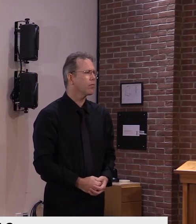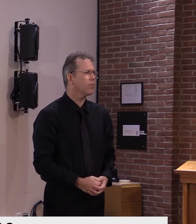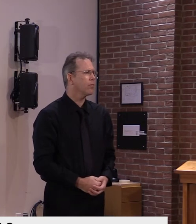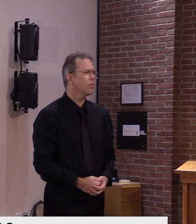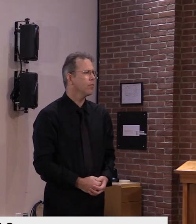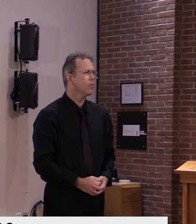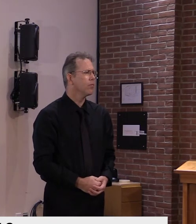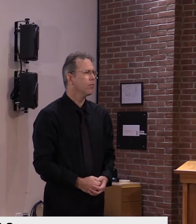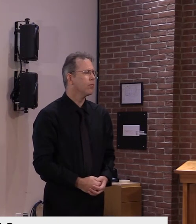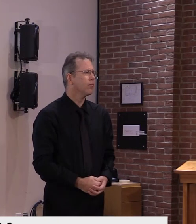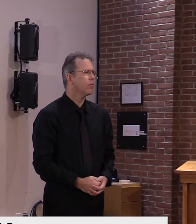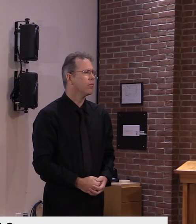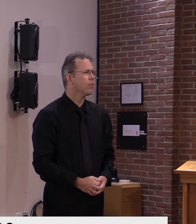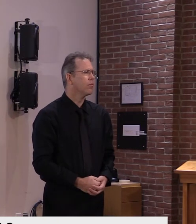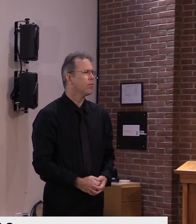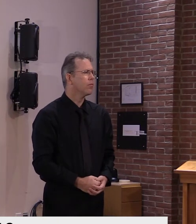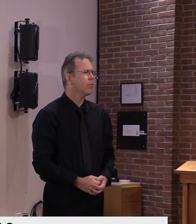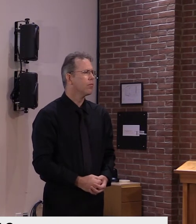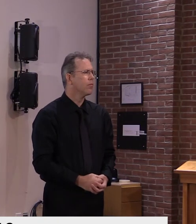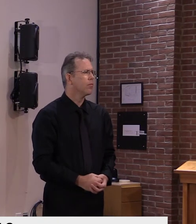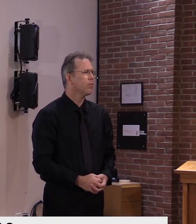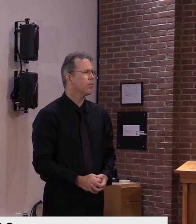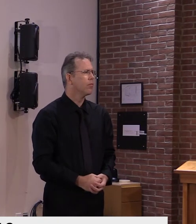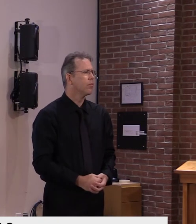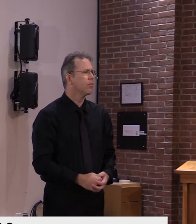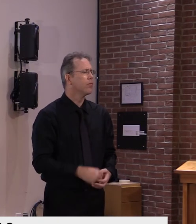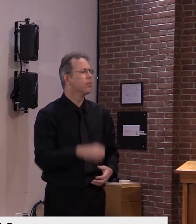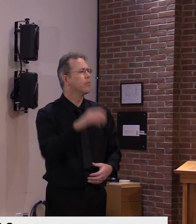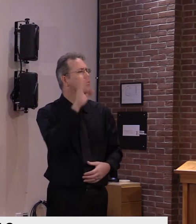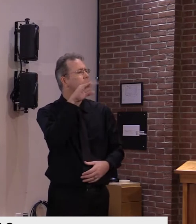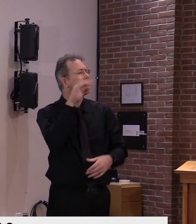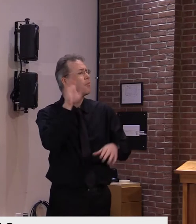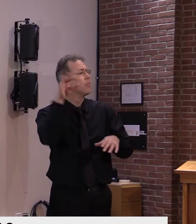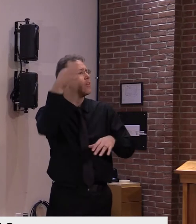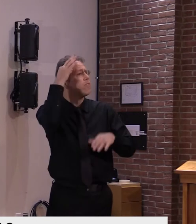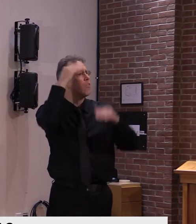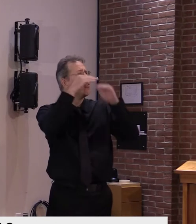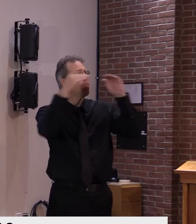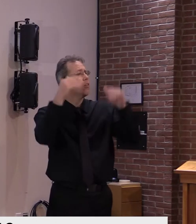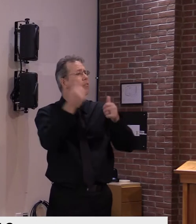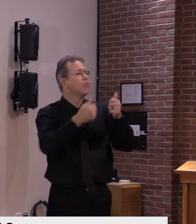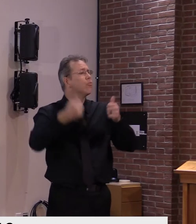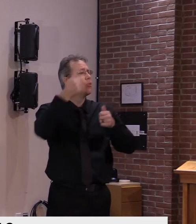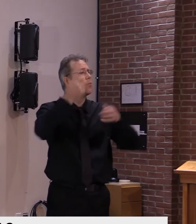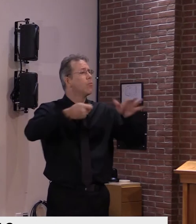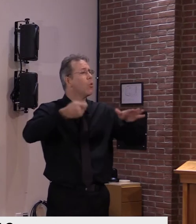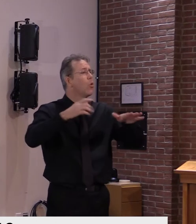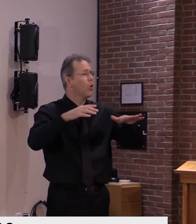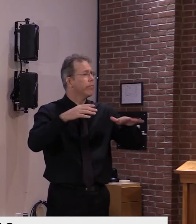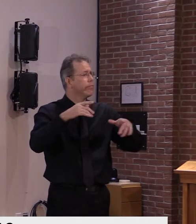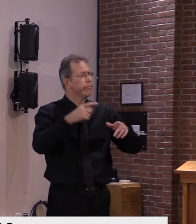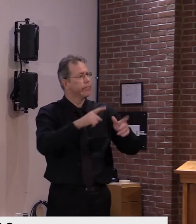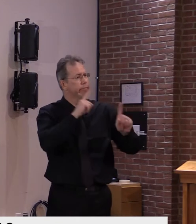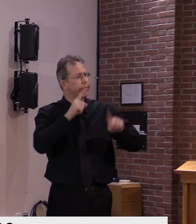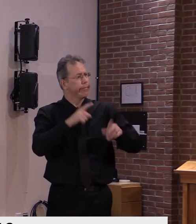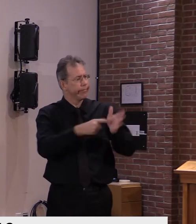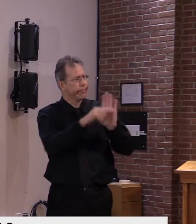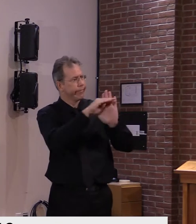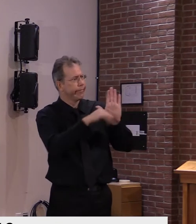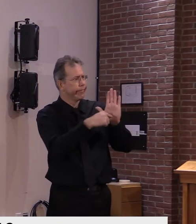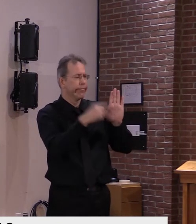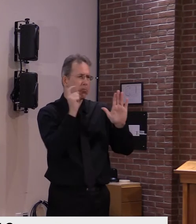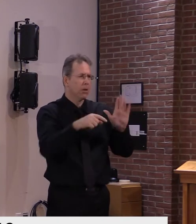state of Vermont plan to ensure children do in fact at the same level of education as required by the Supreme Court?